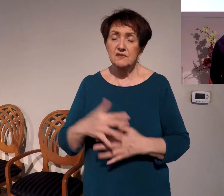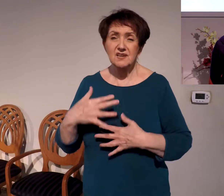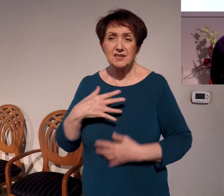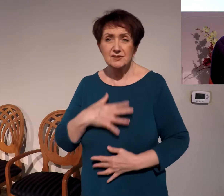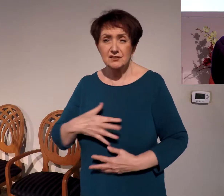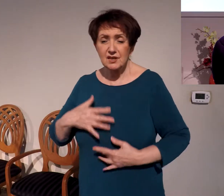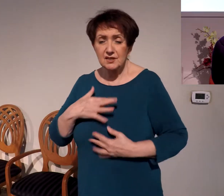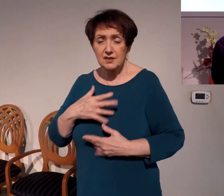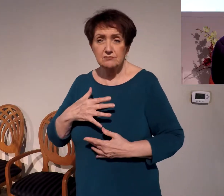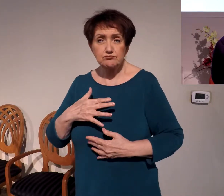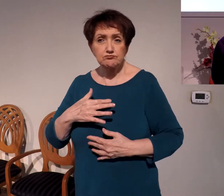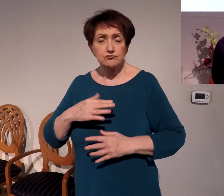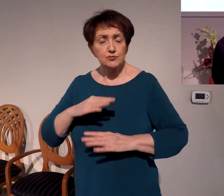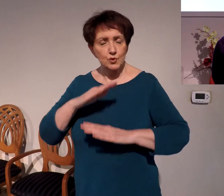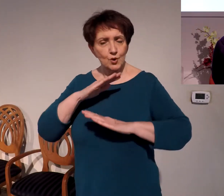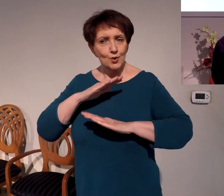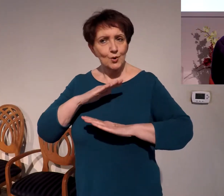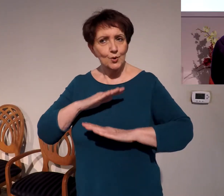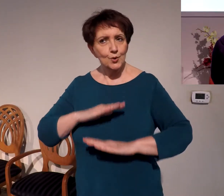completely.